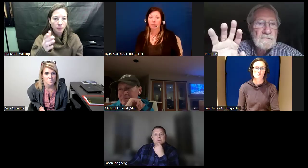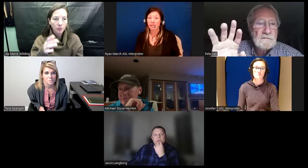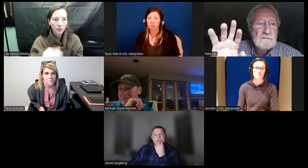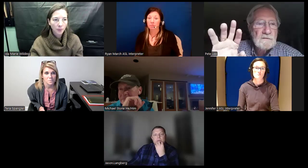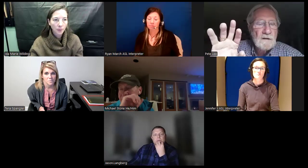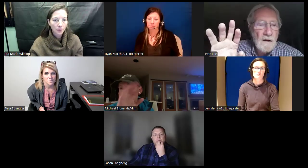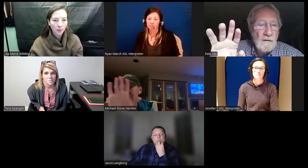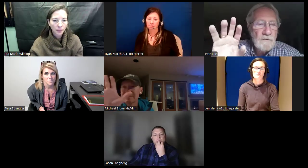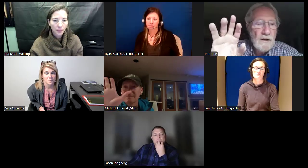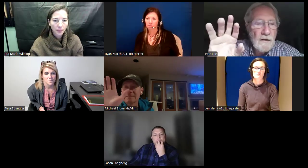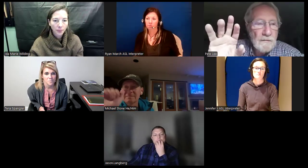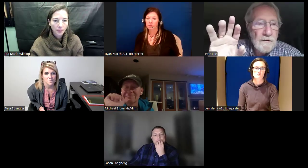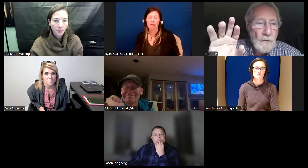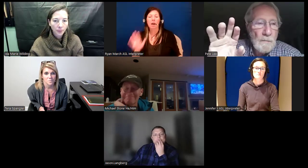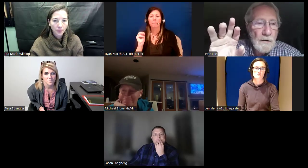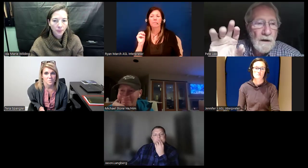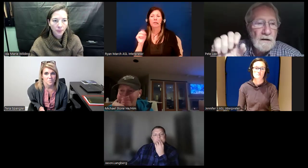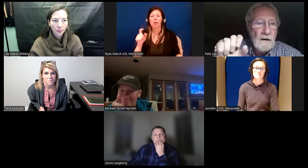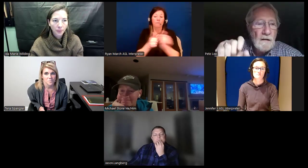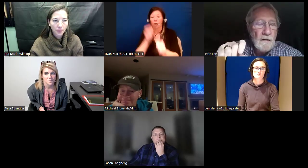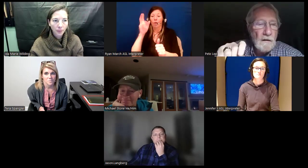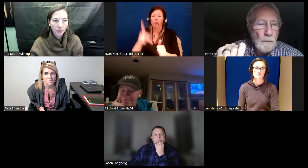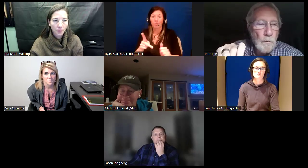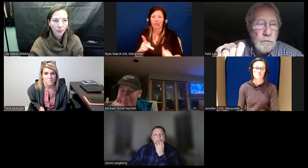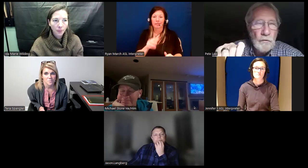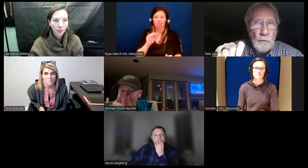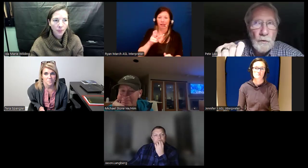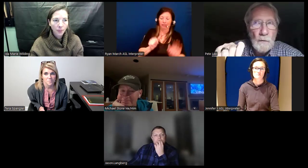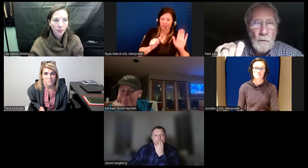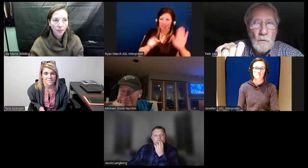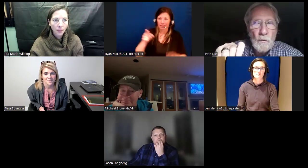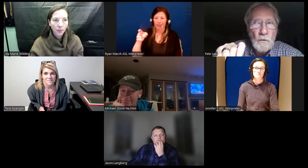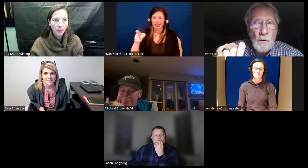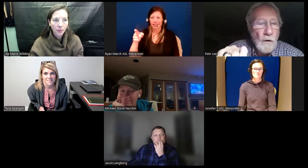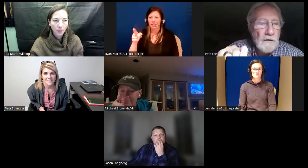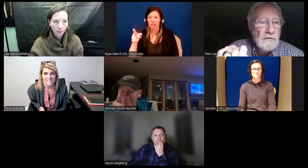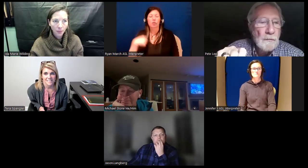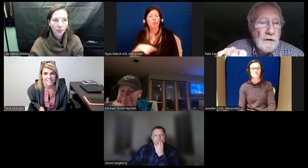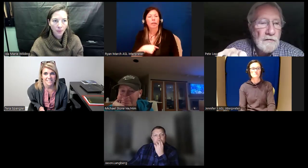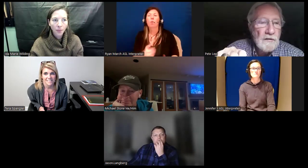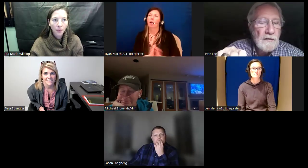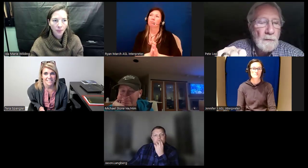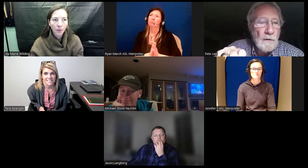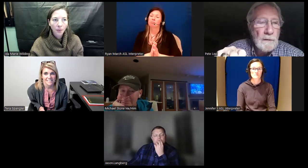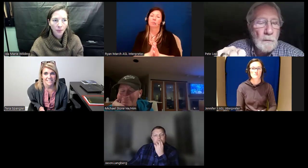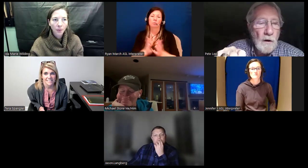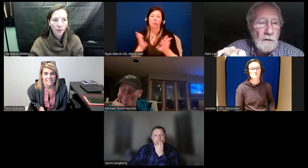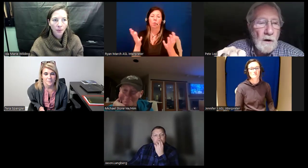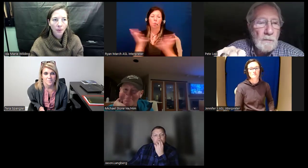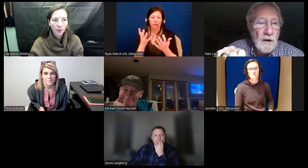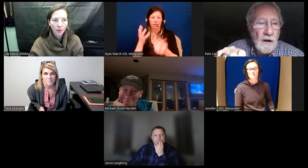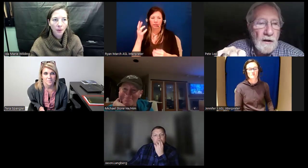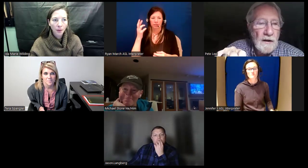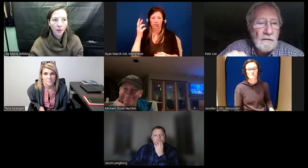Yeah, Pete. Mhm. Yeah, as a follow-up on that, uh, do we what is the reason that we would want